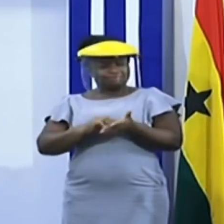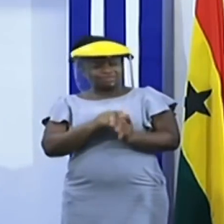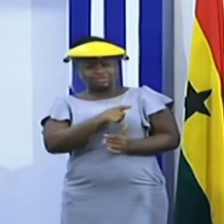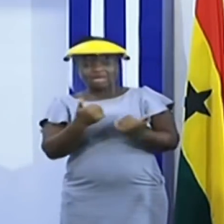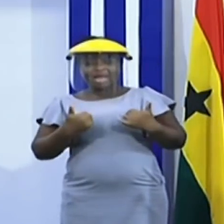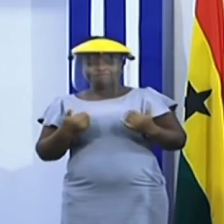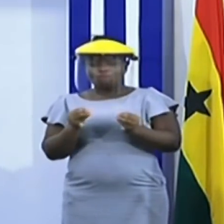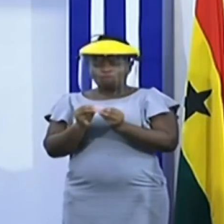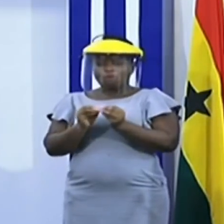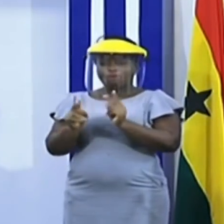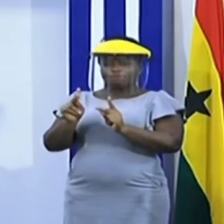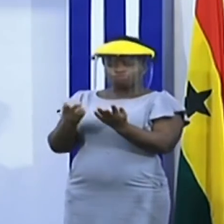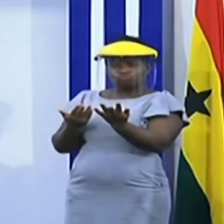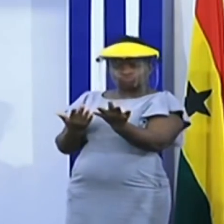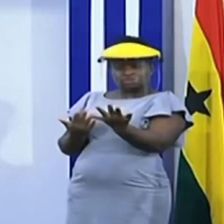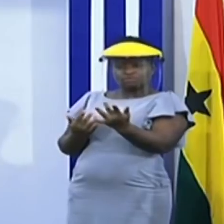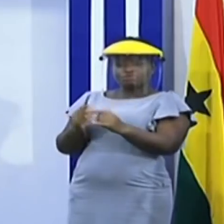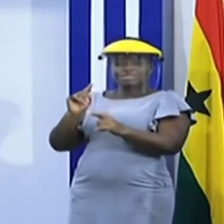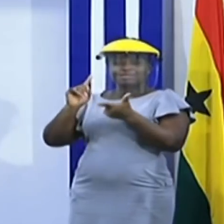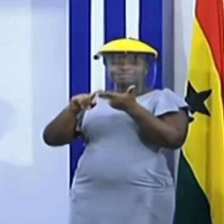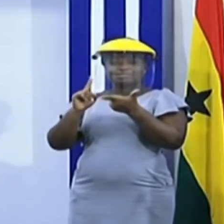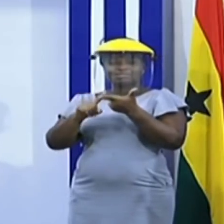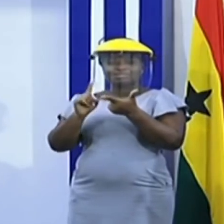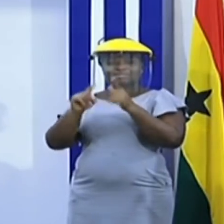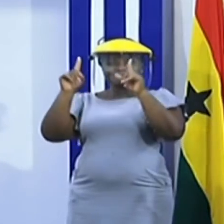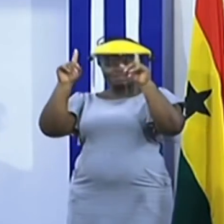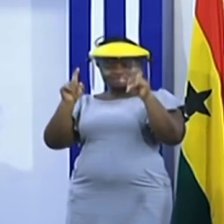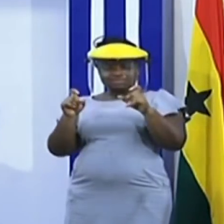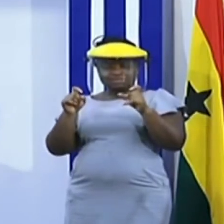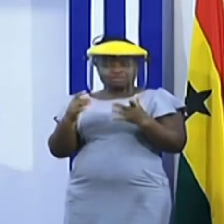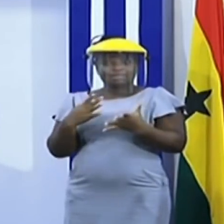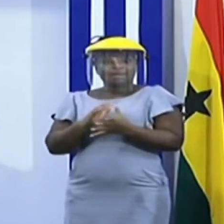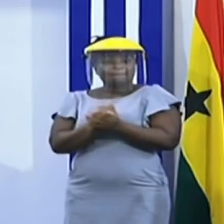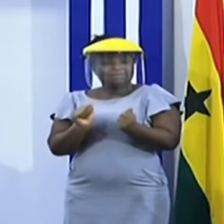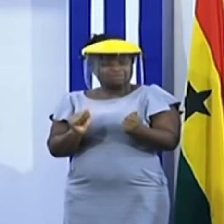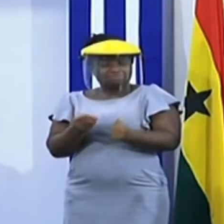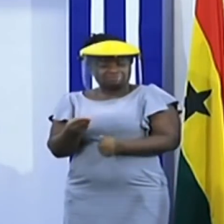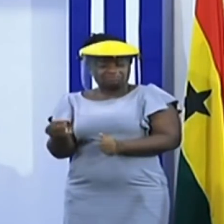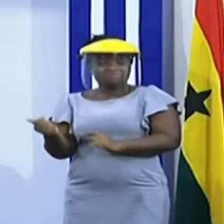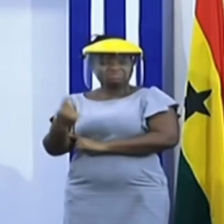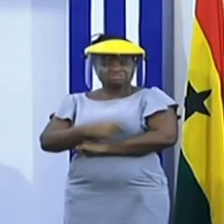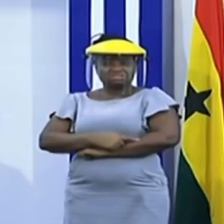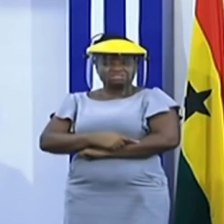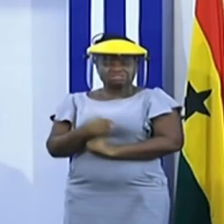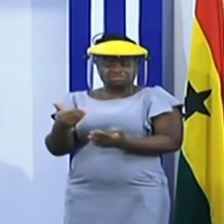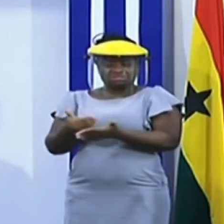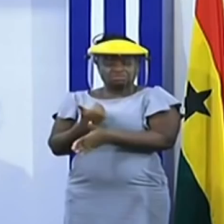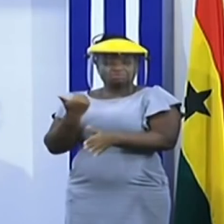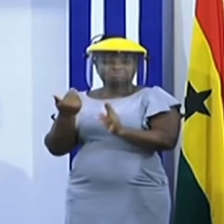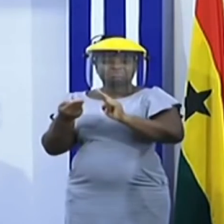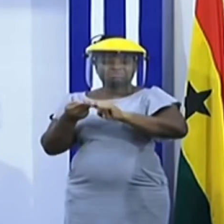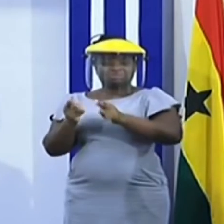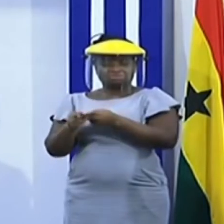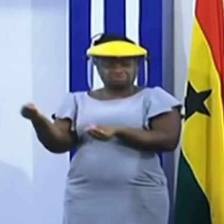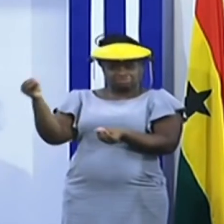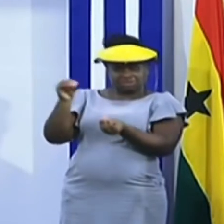of people waiting for their second test, and I believe that in the next few days, the new numbers will be